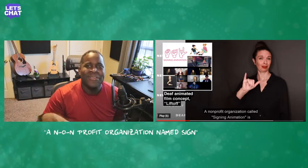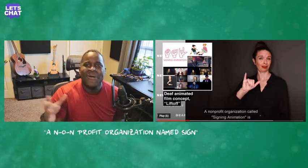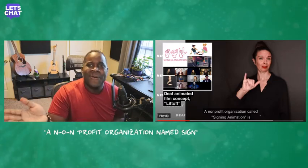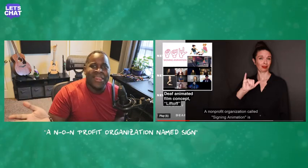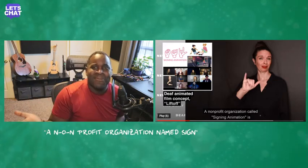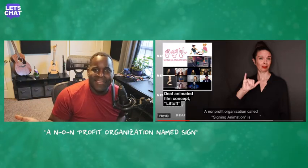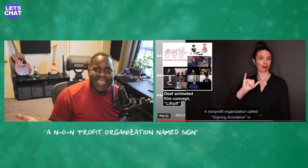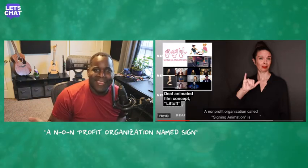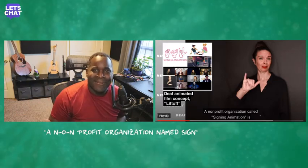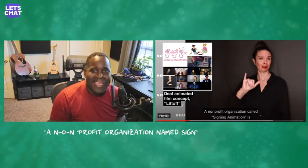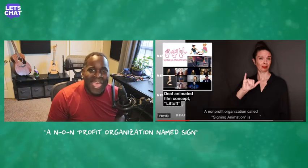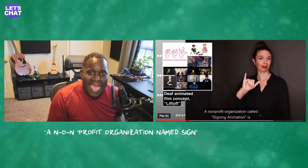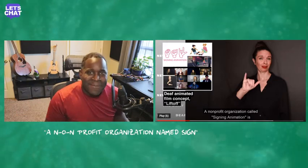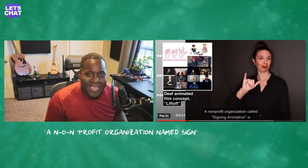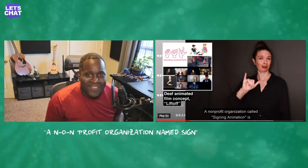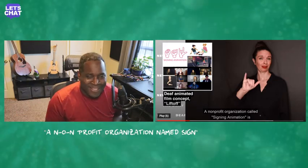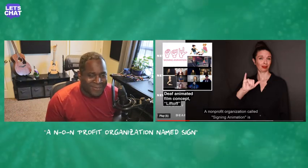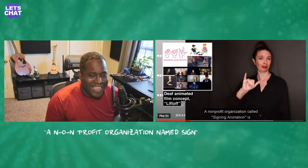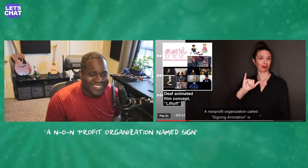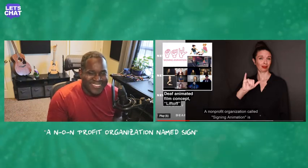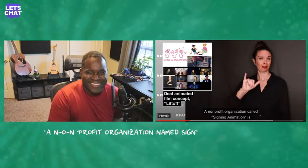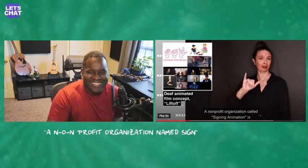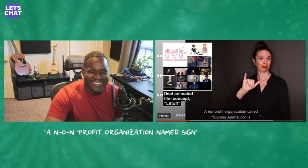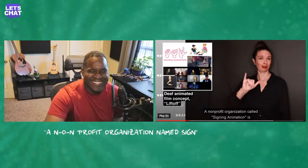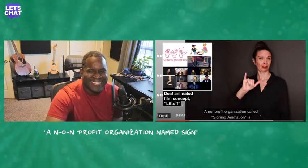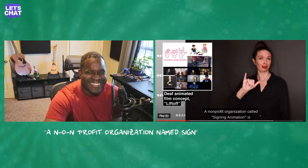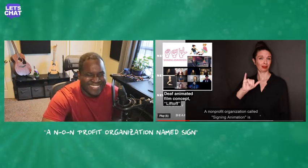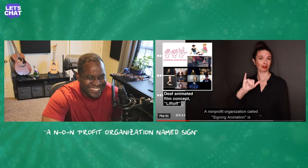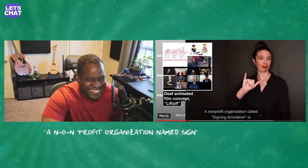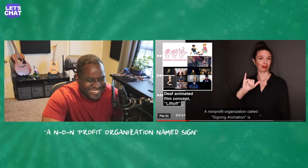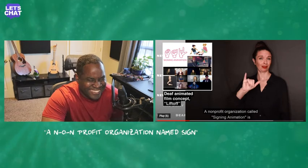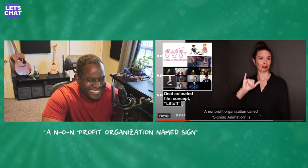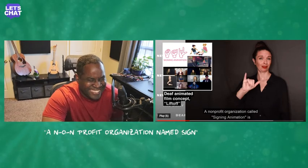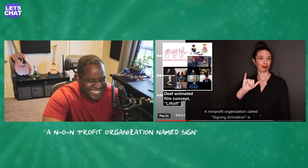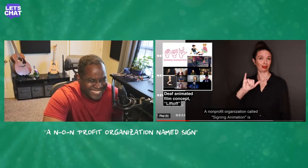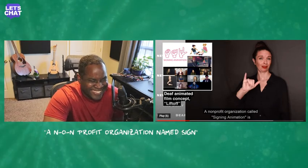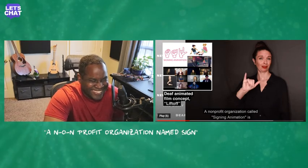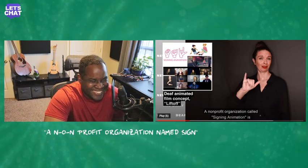A-N-I-ers. You know what I'm saying, right? Animation, right?